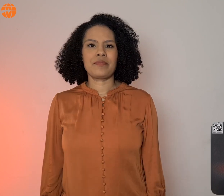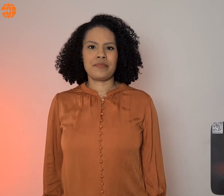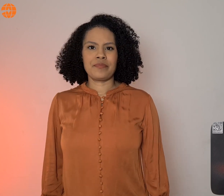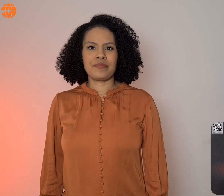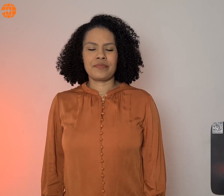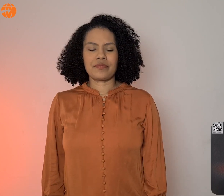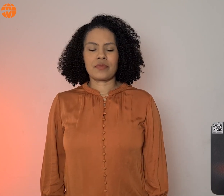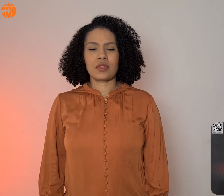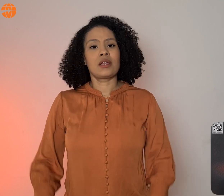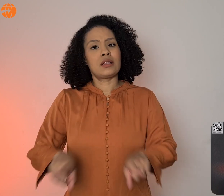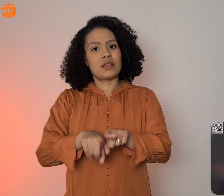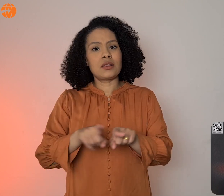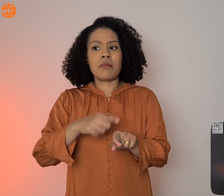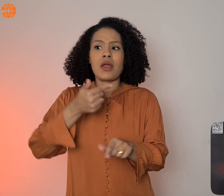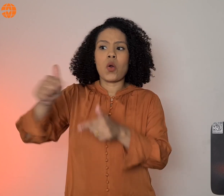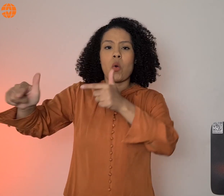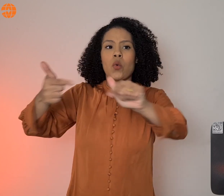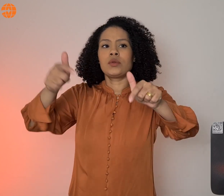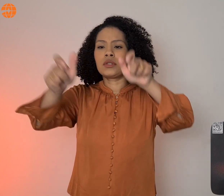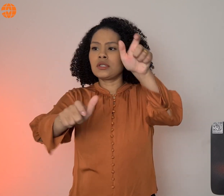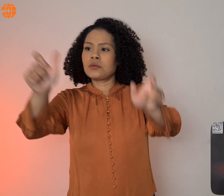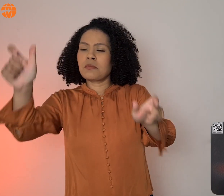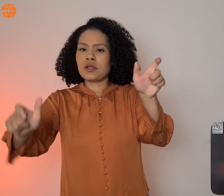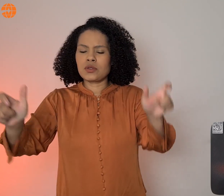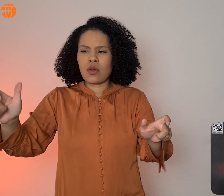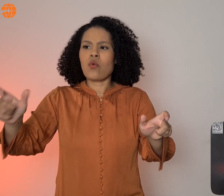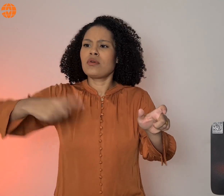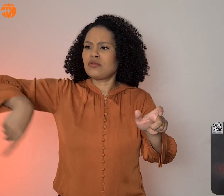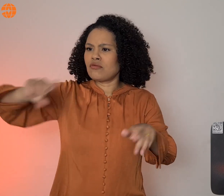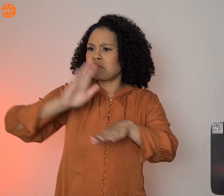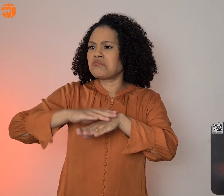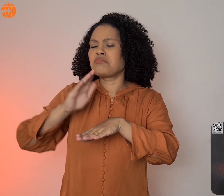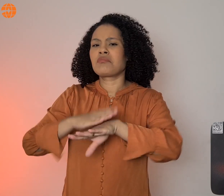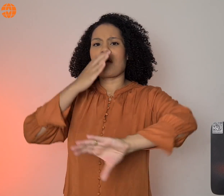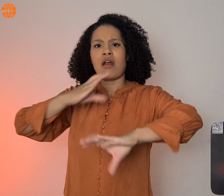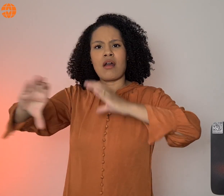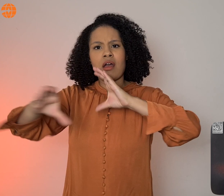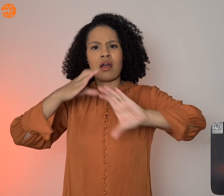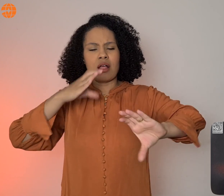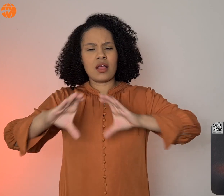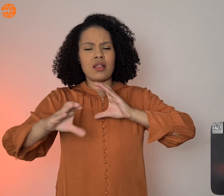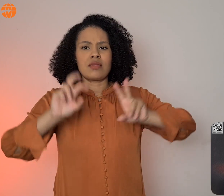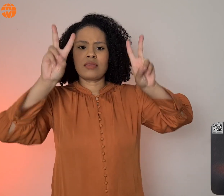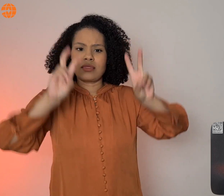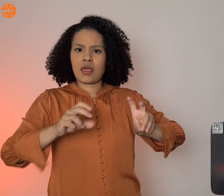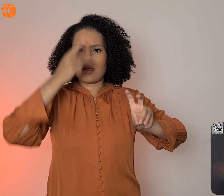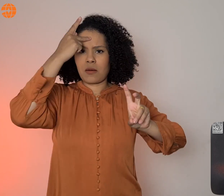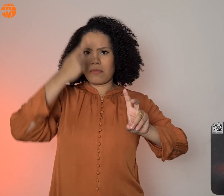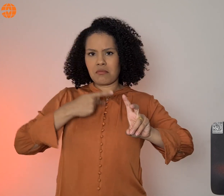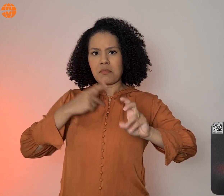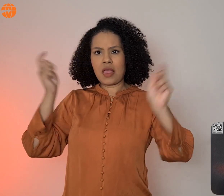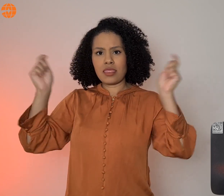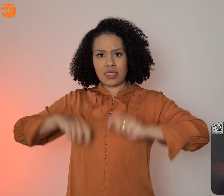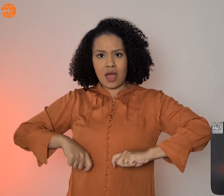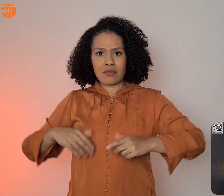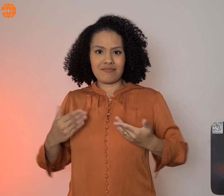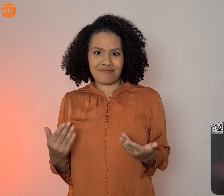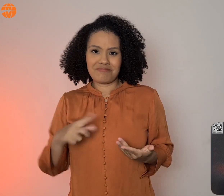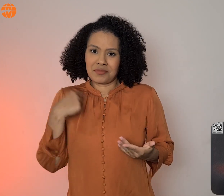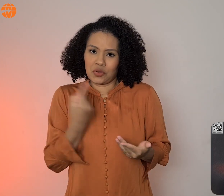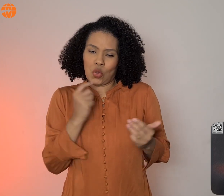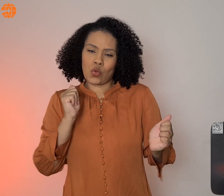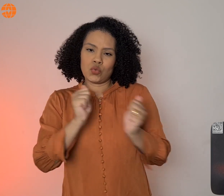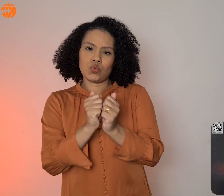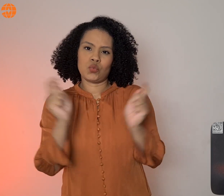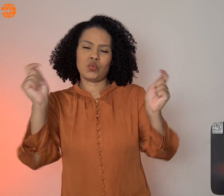And he also wrote it for others to sing to themselves too, and that includes us. E ele também escreveu isso para que outros também pudessem cantar